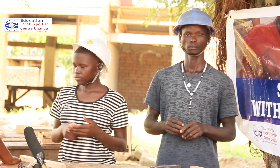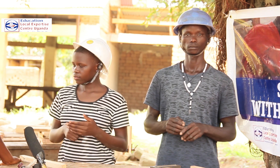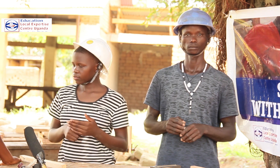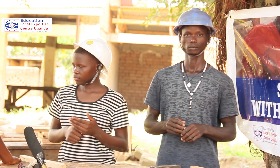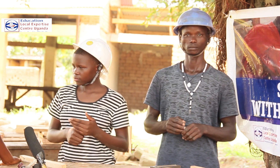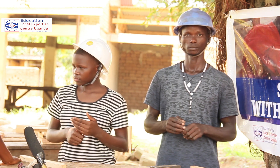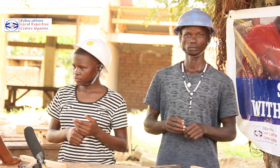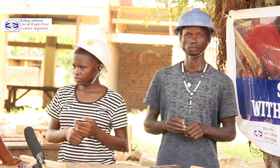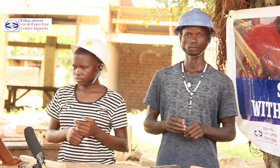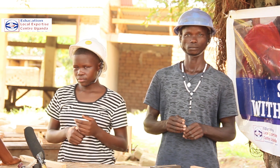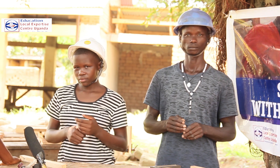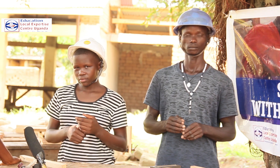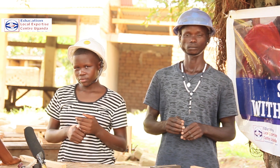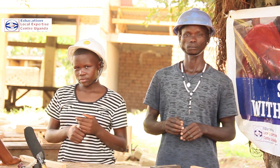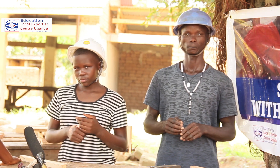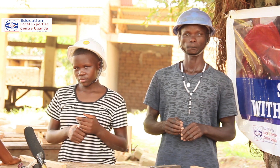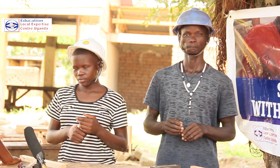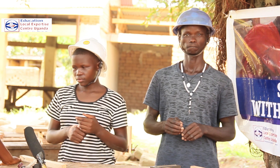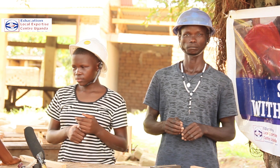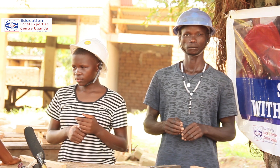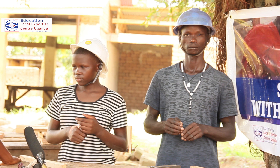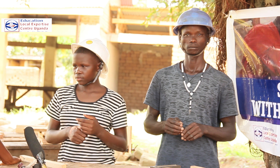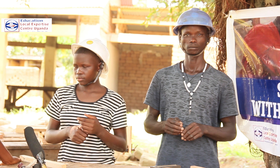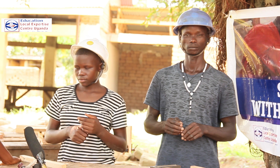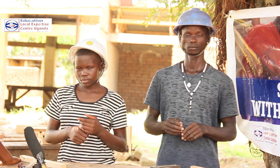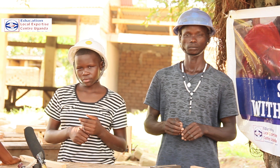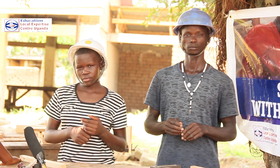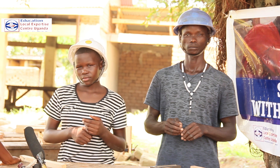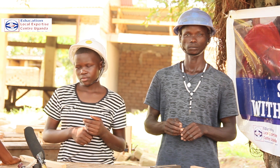study. Now,